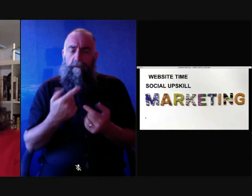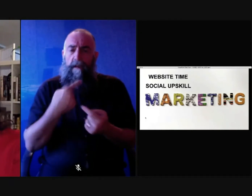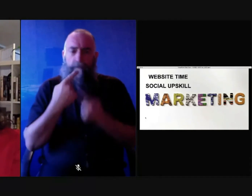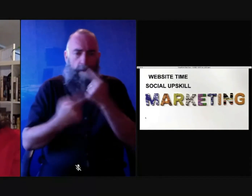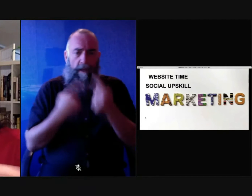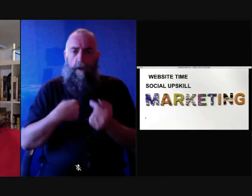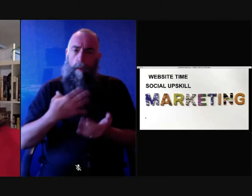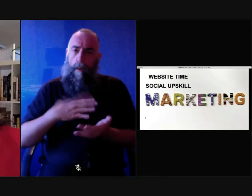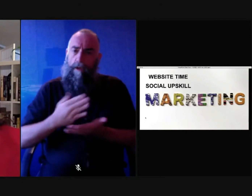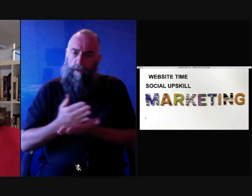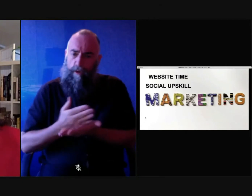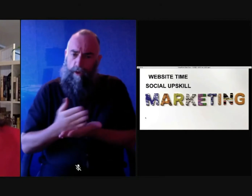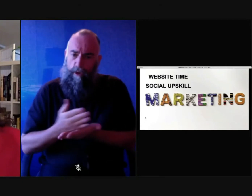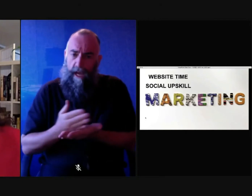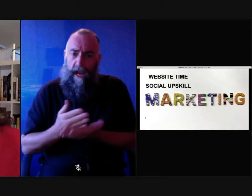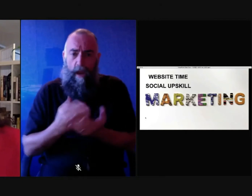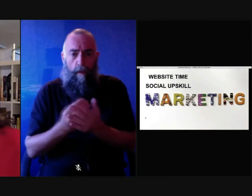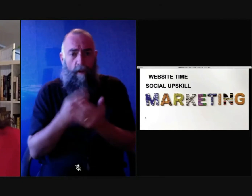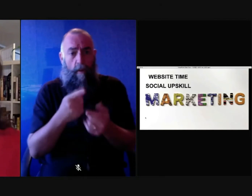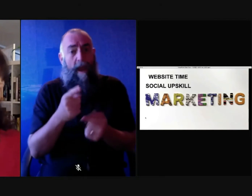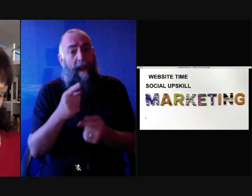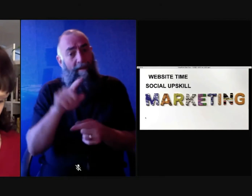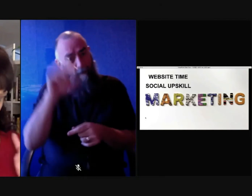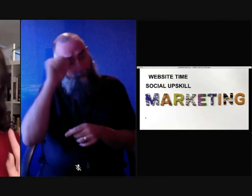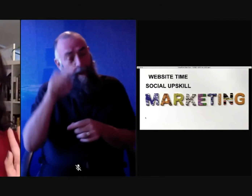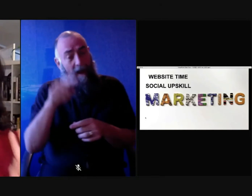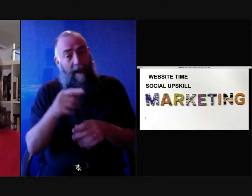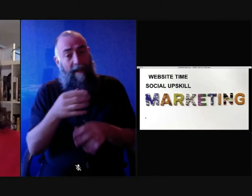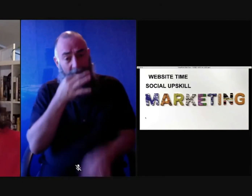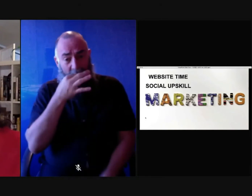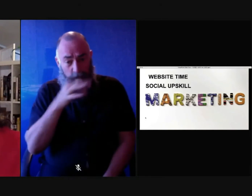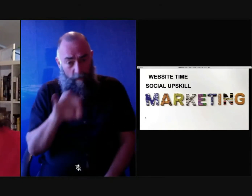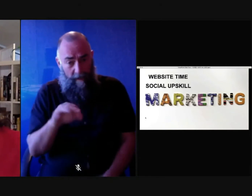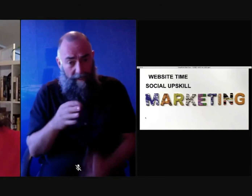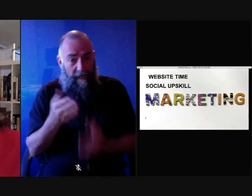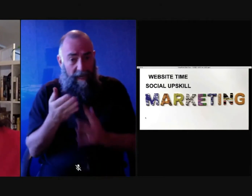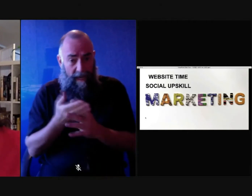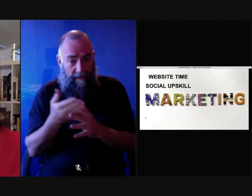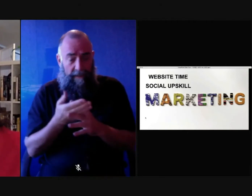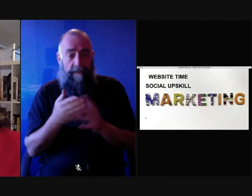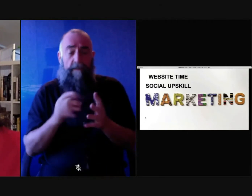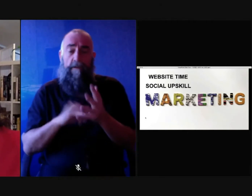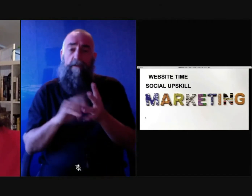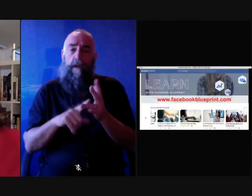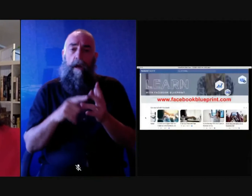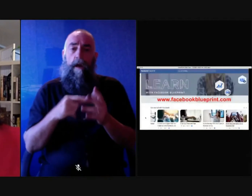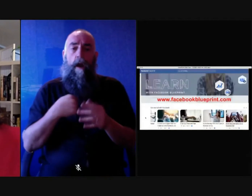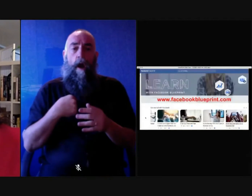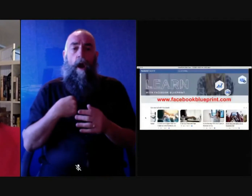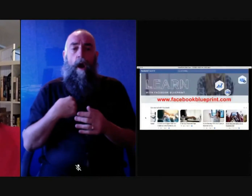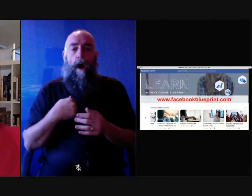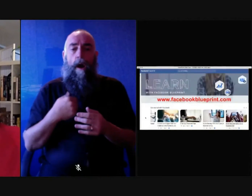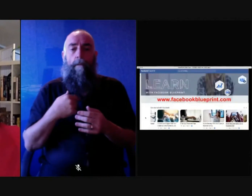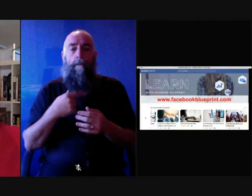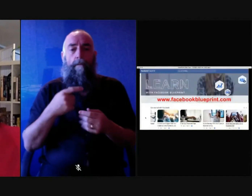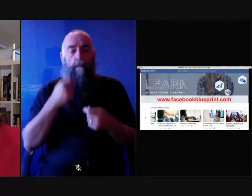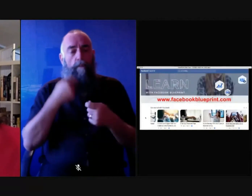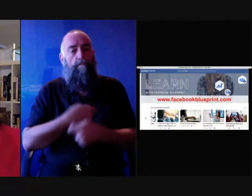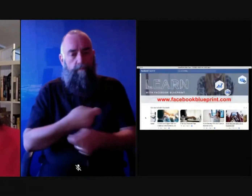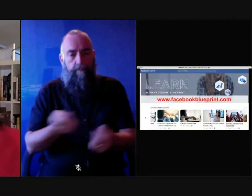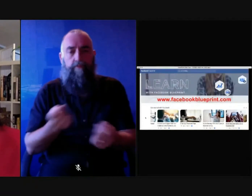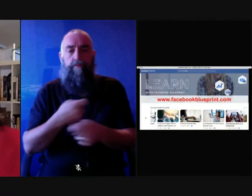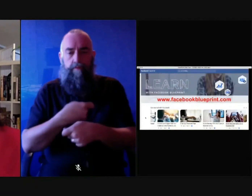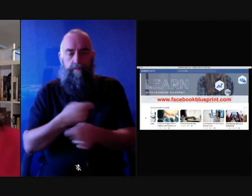are also, in a way, both product placements, but forgive me for that. I'm only sharing them because they are free. The first one is